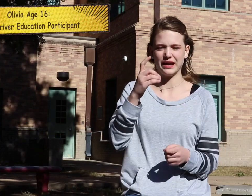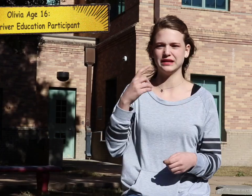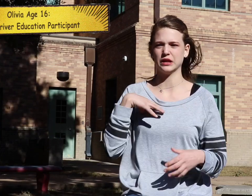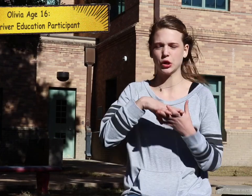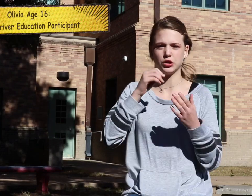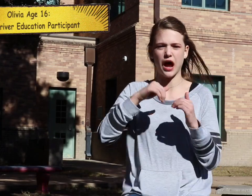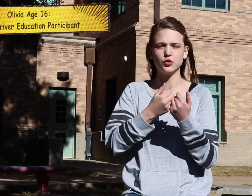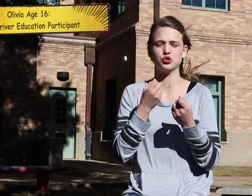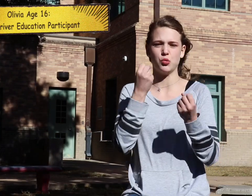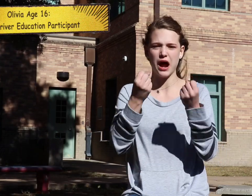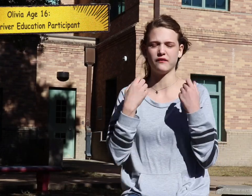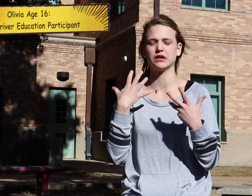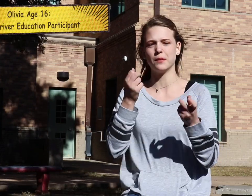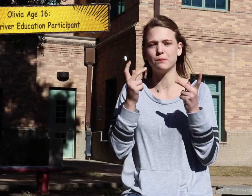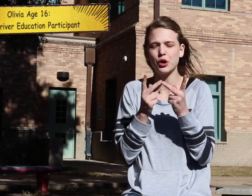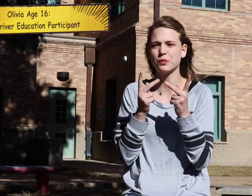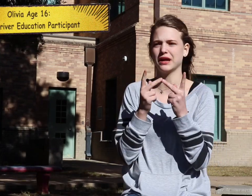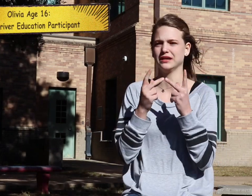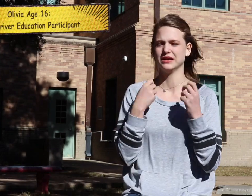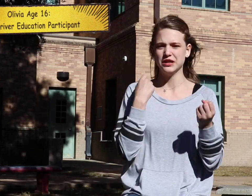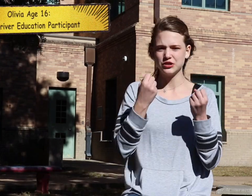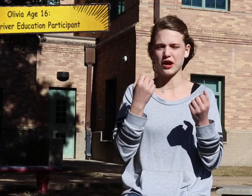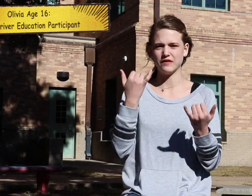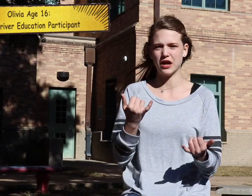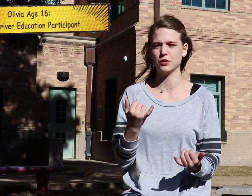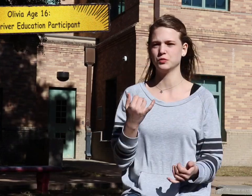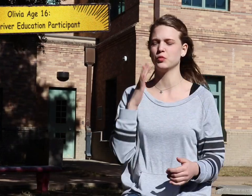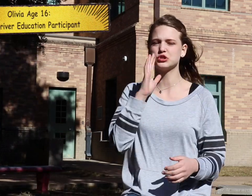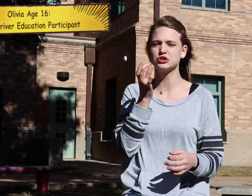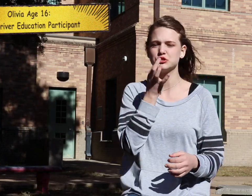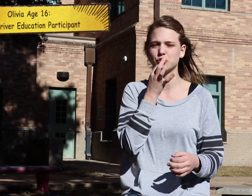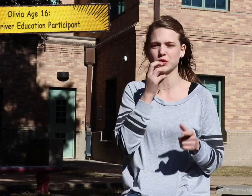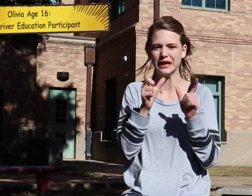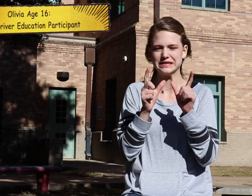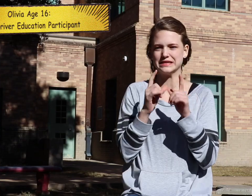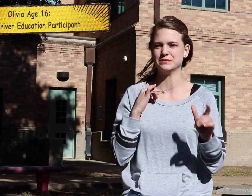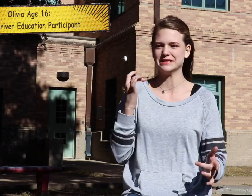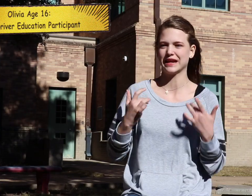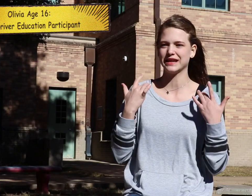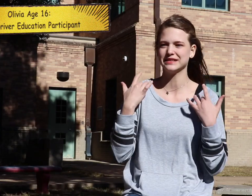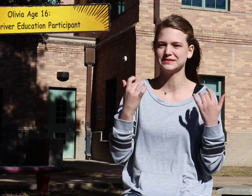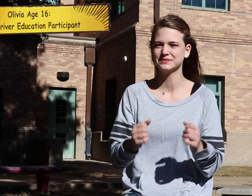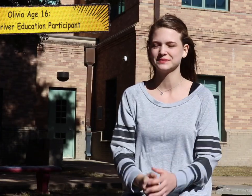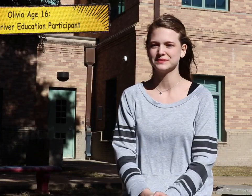in, and I learned how to drive, and I got my permit. And I'm driving out, and I get lunch. I'm really shiny.